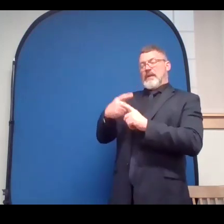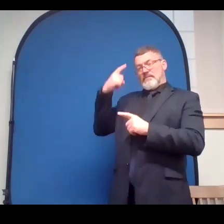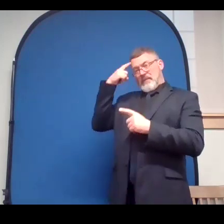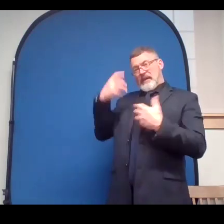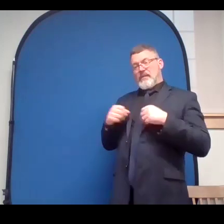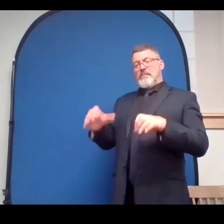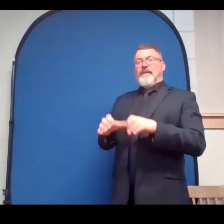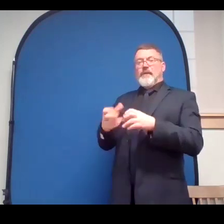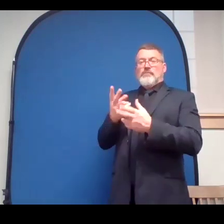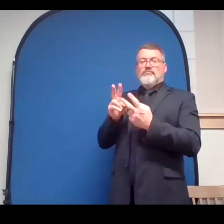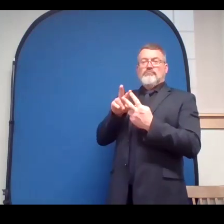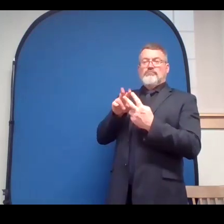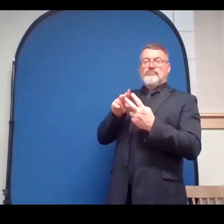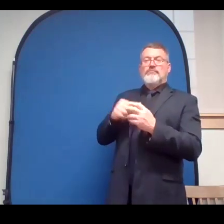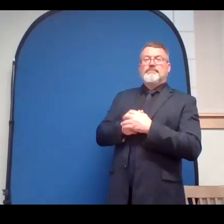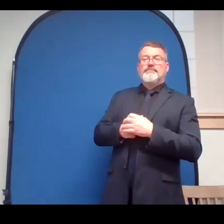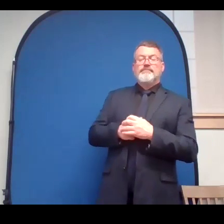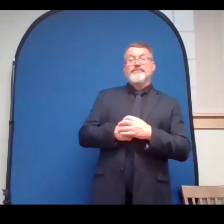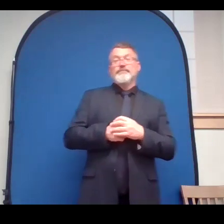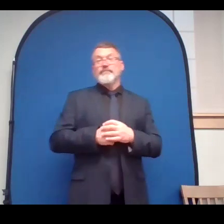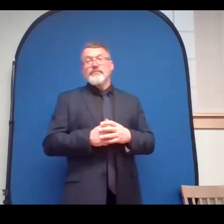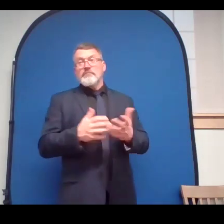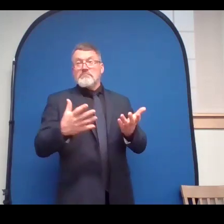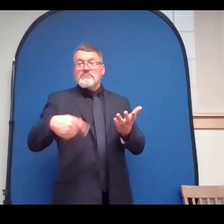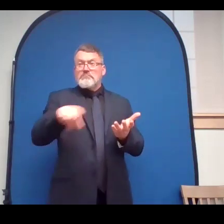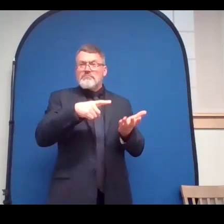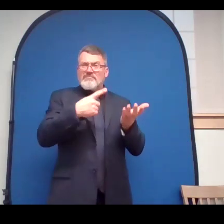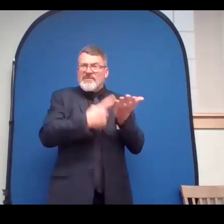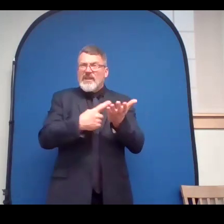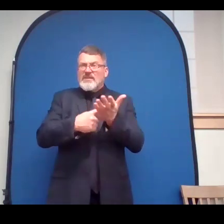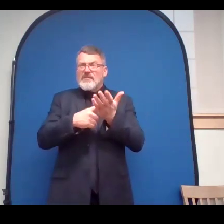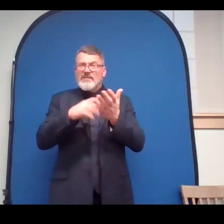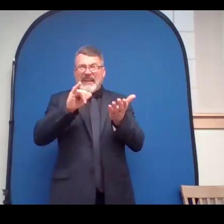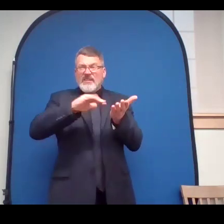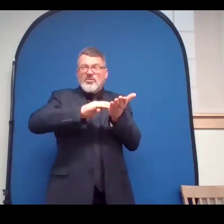And had there been discussions with somebody about discharging him for his absenteeism?